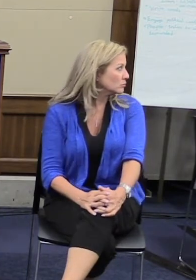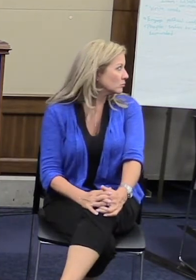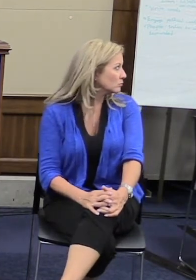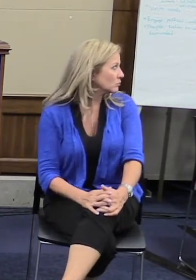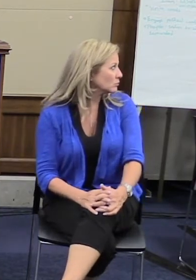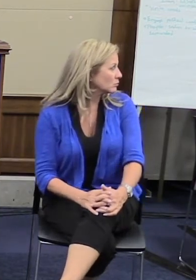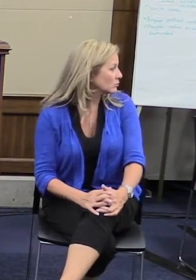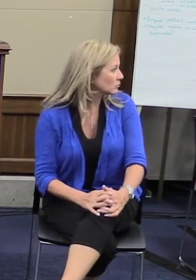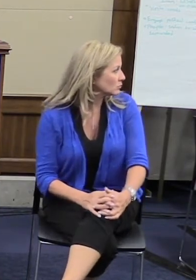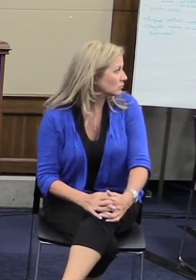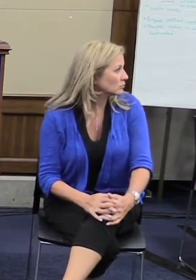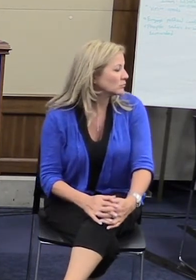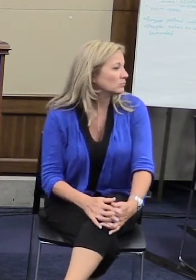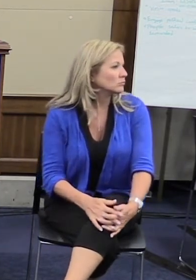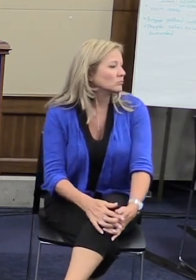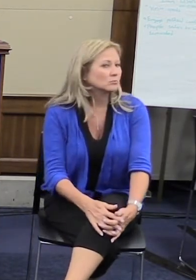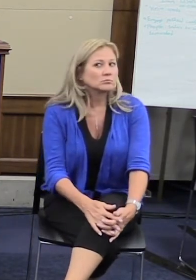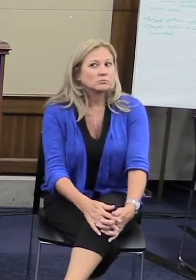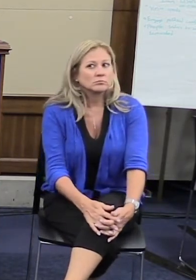yet.